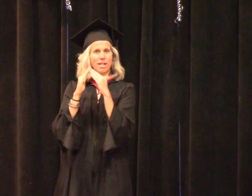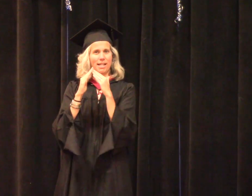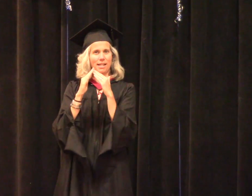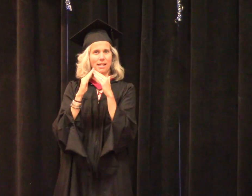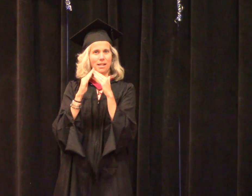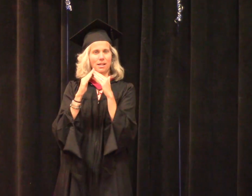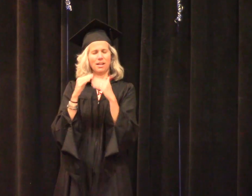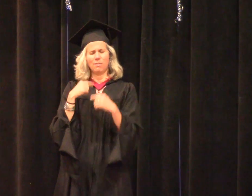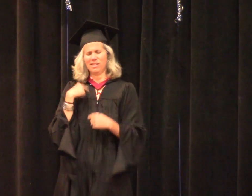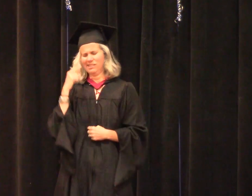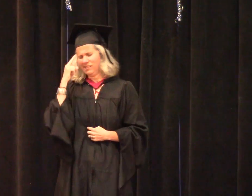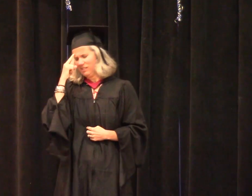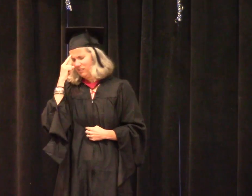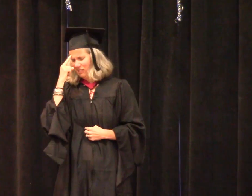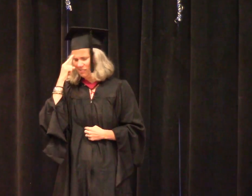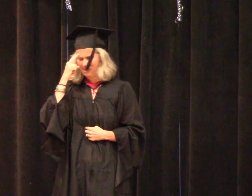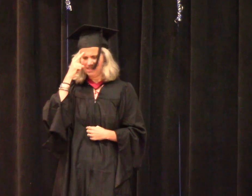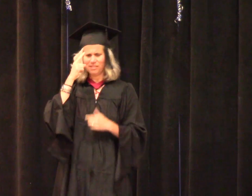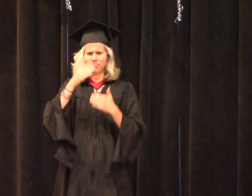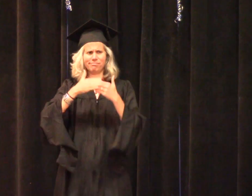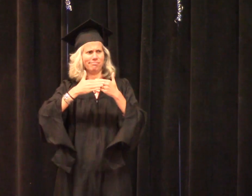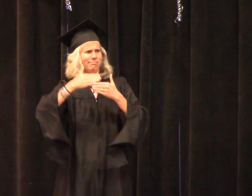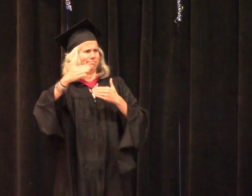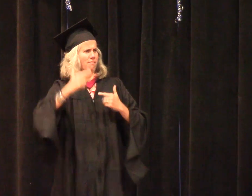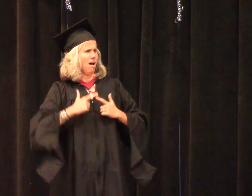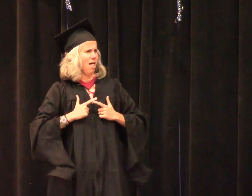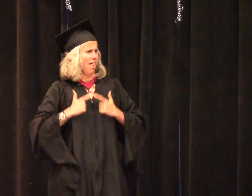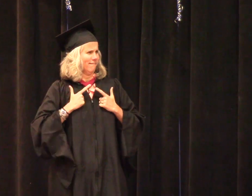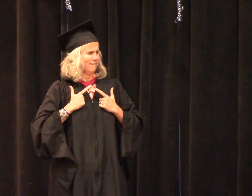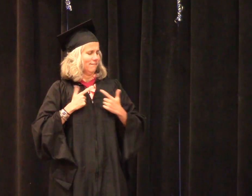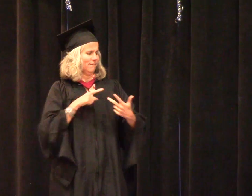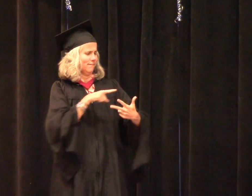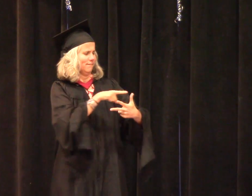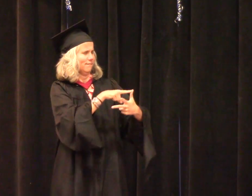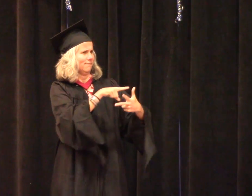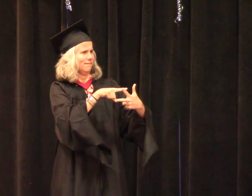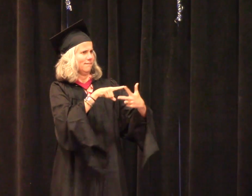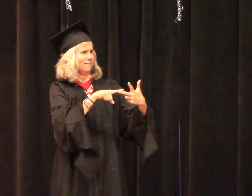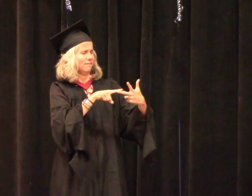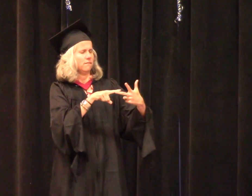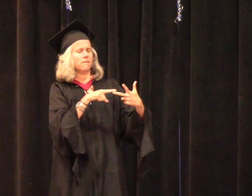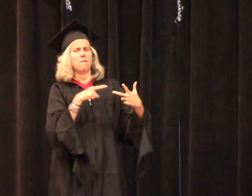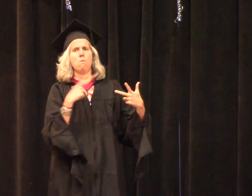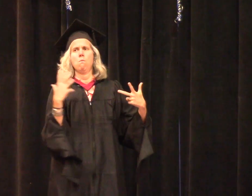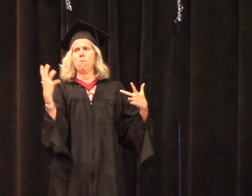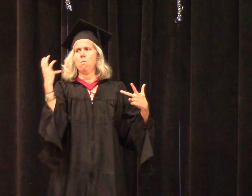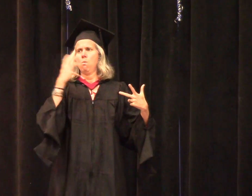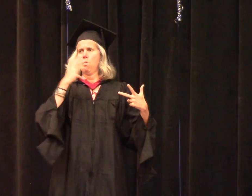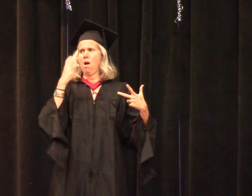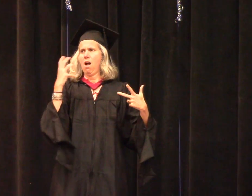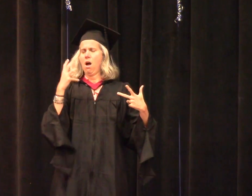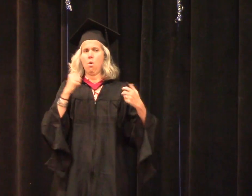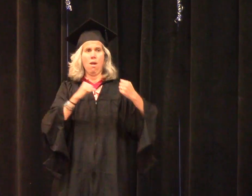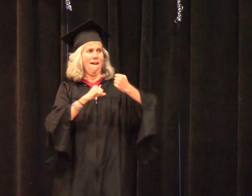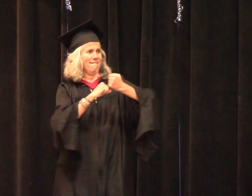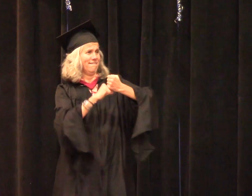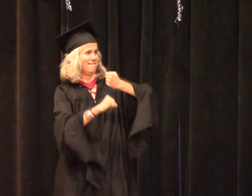character, competence, and community, otherwise known as the 3 C's here, and how these 3